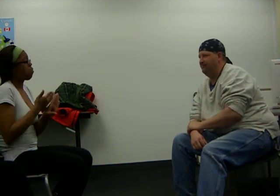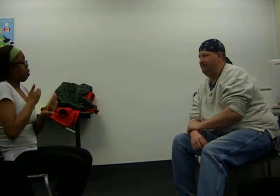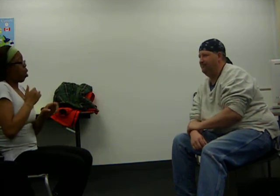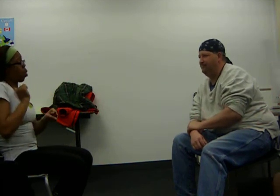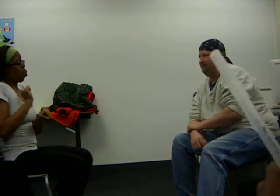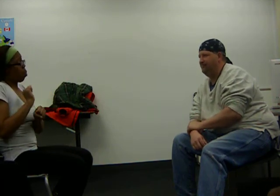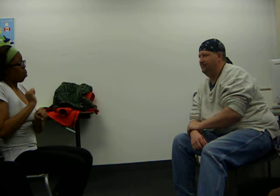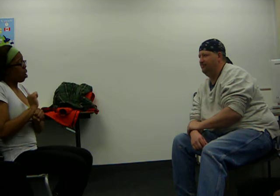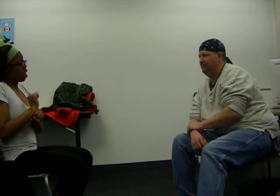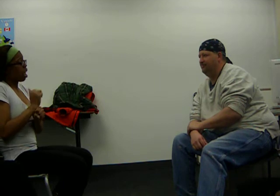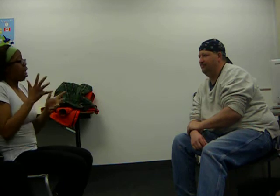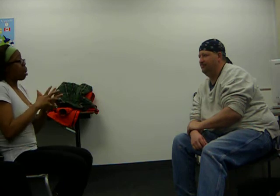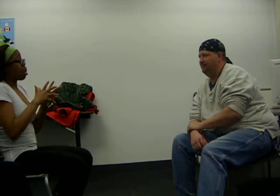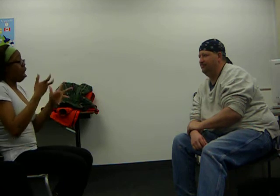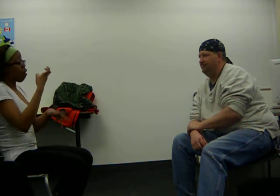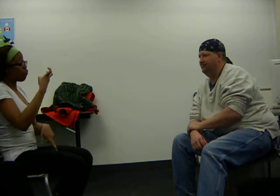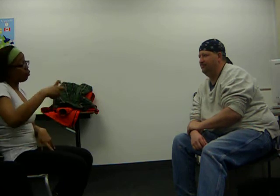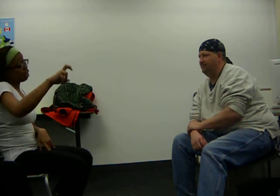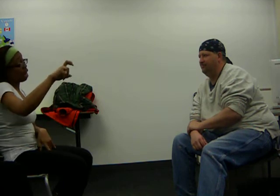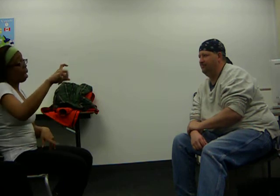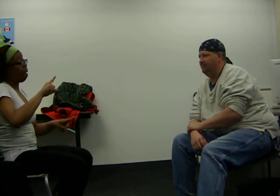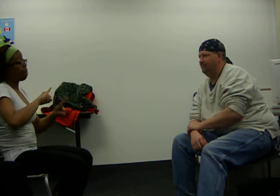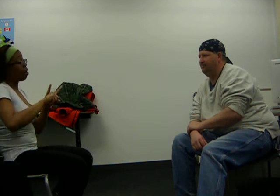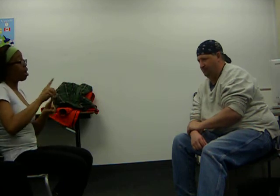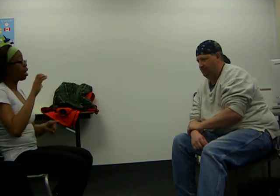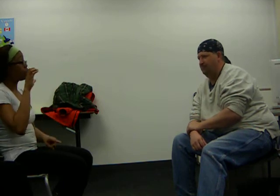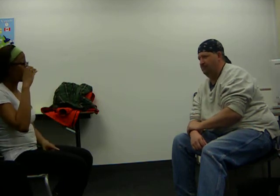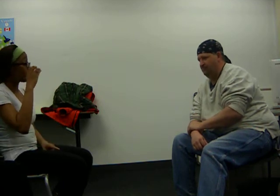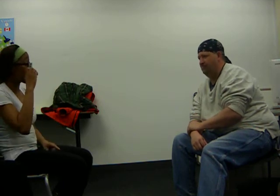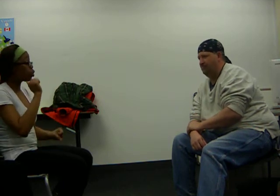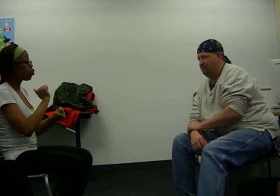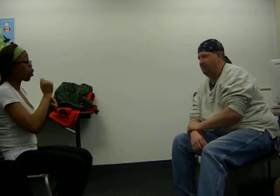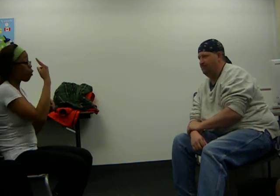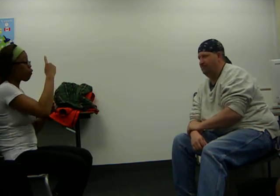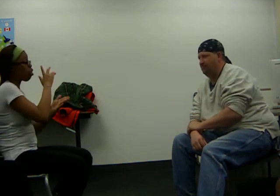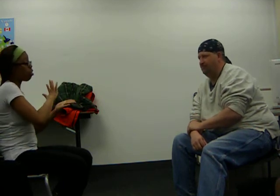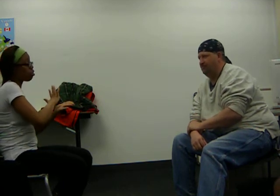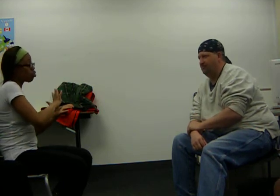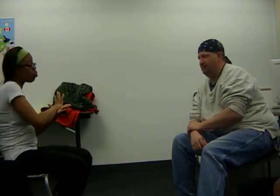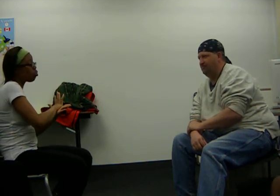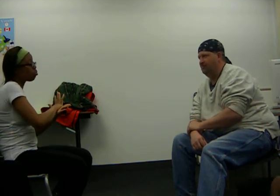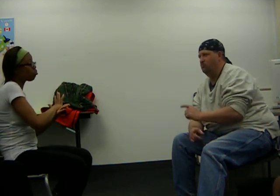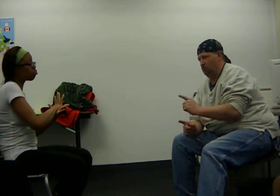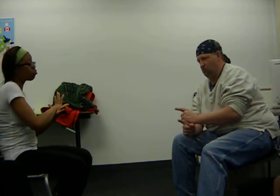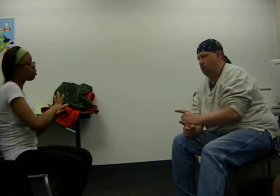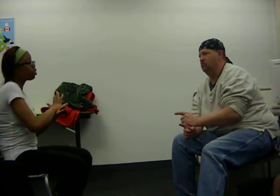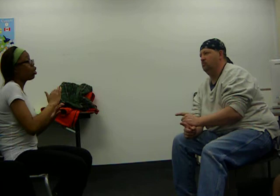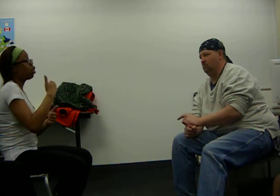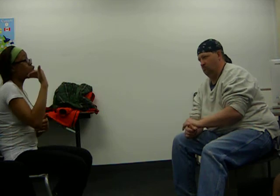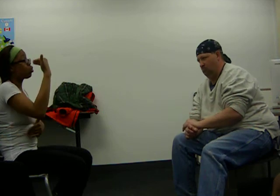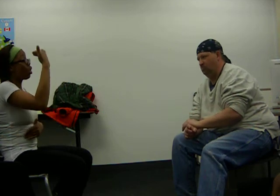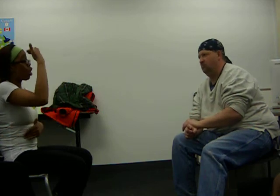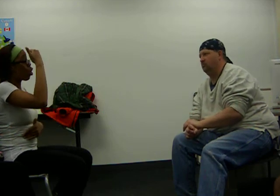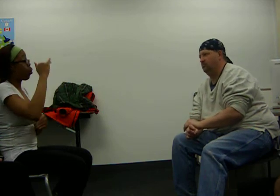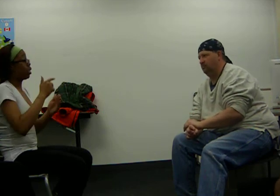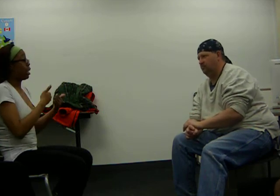a lot of freelance stuff, but Sherry was working for the school, so, but I know that since she had Orion, she had to stop working, which I'm sure